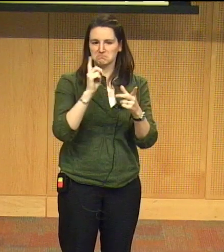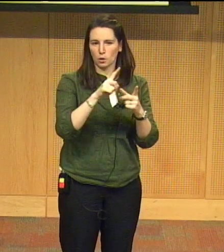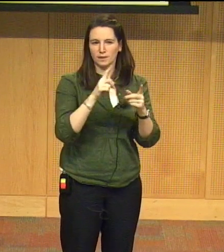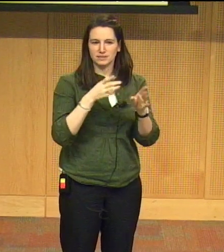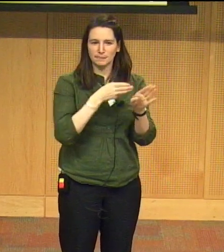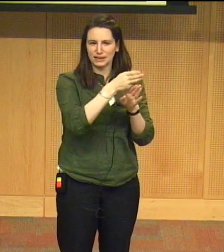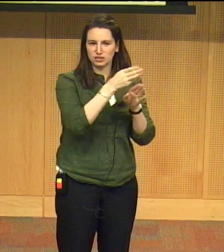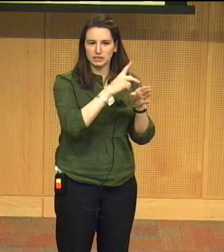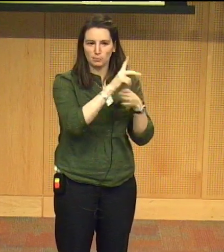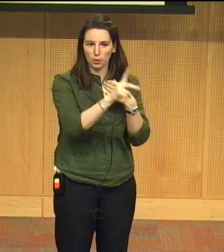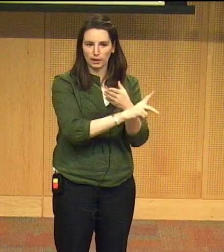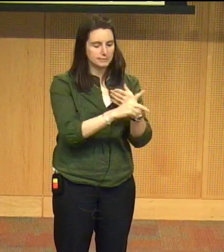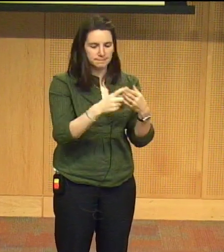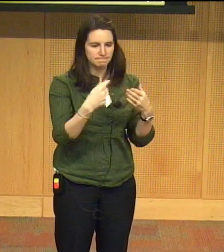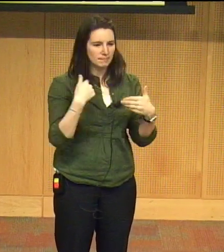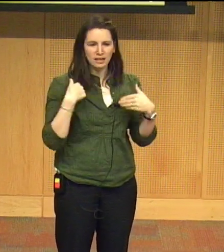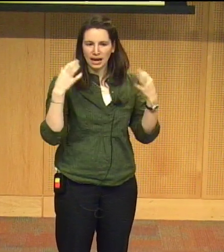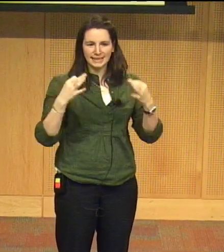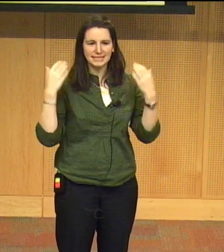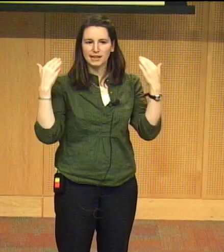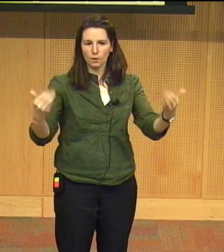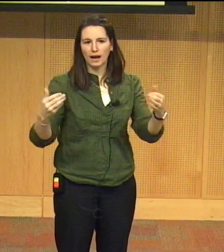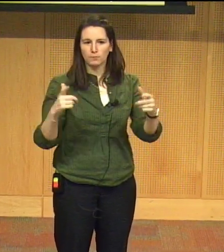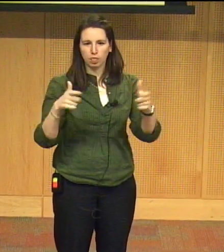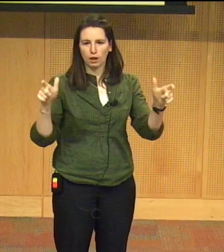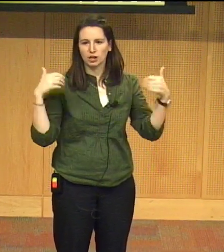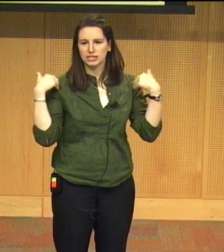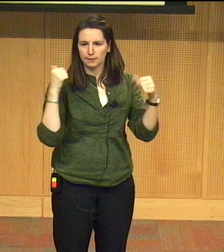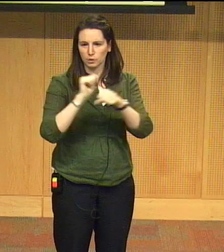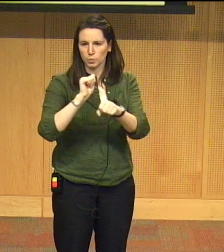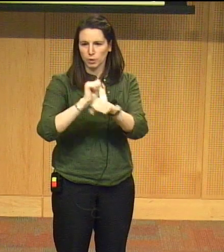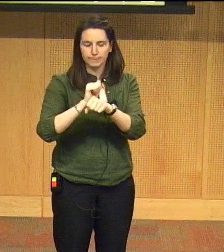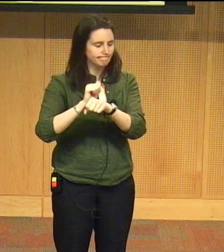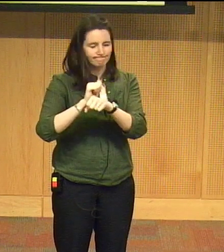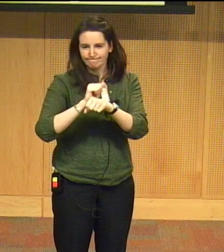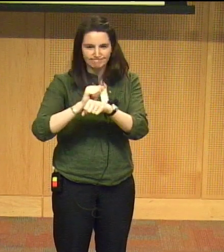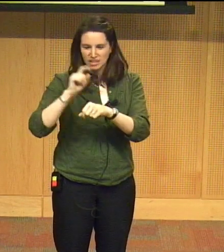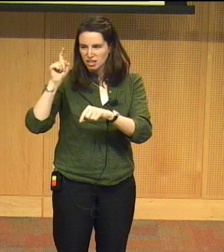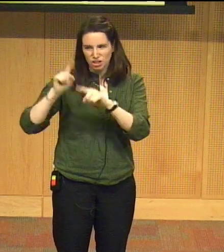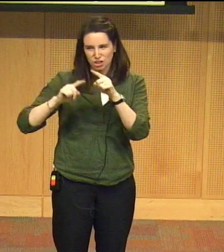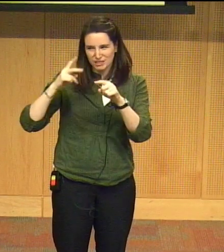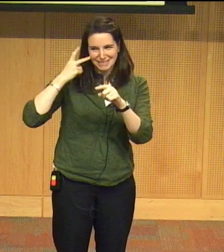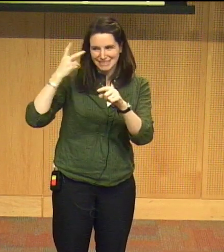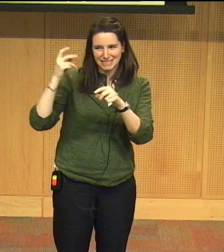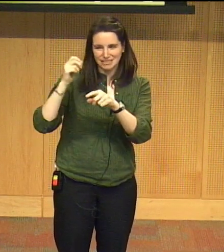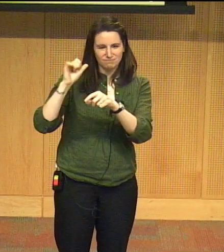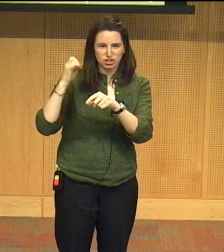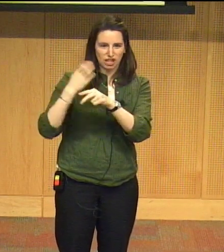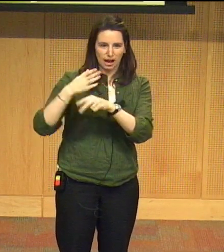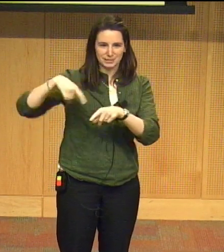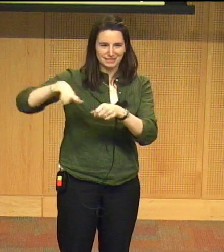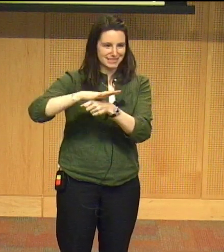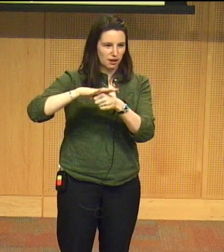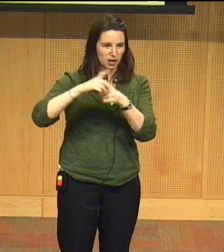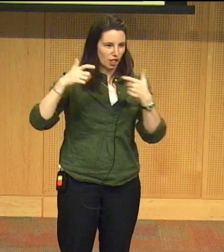going to specialty programs. I decided to go ahead with large animal work. Couldn't see jobs in this area, large